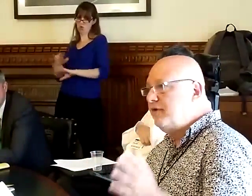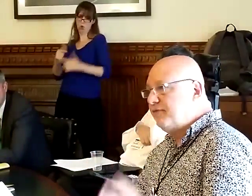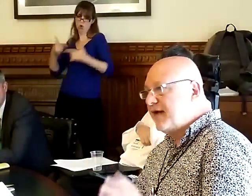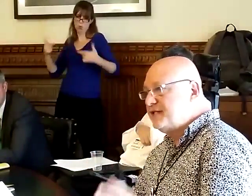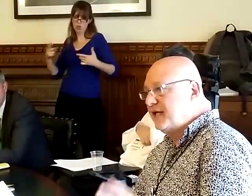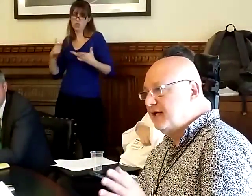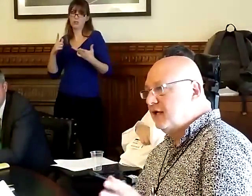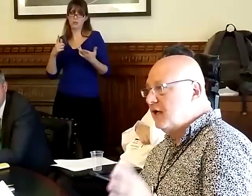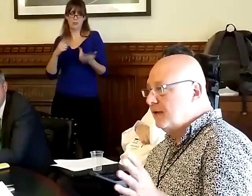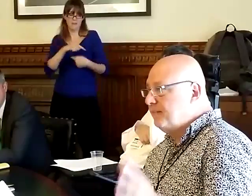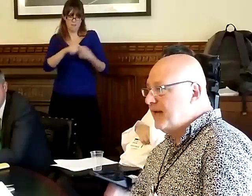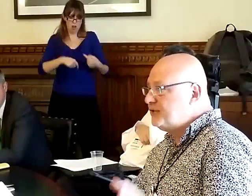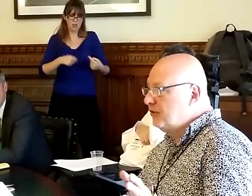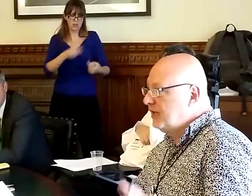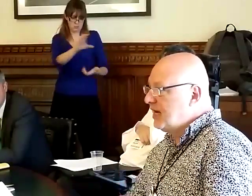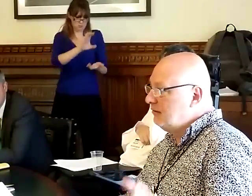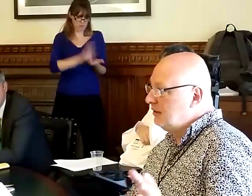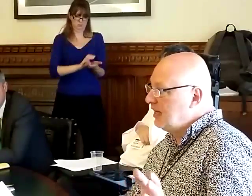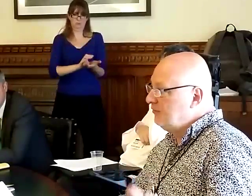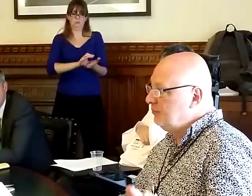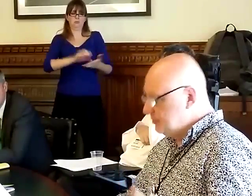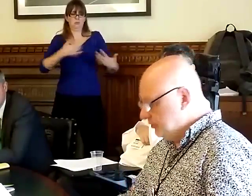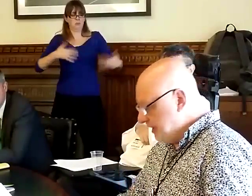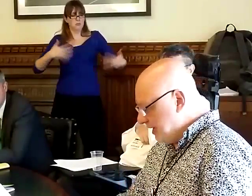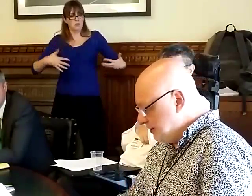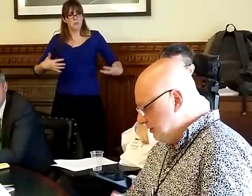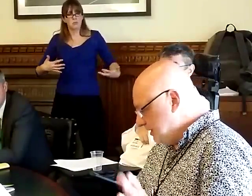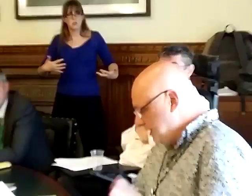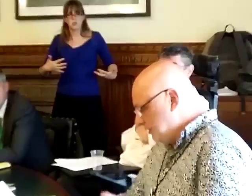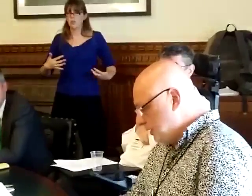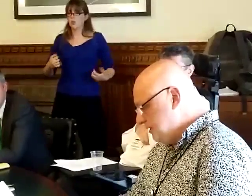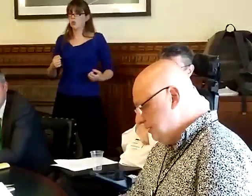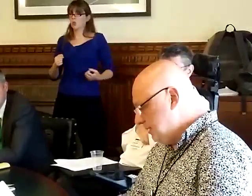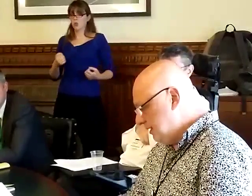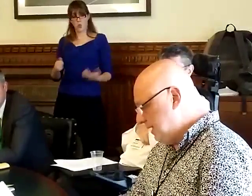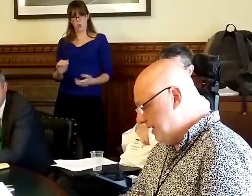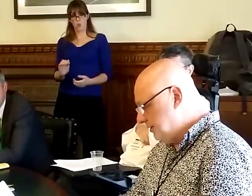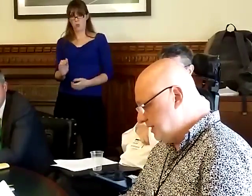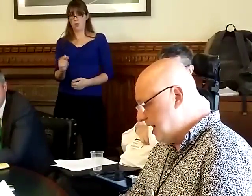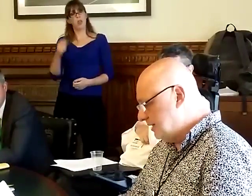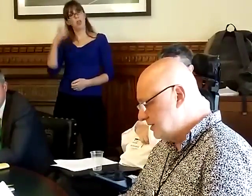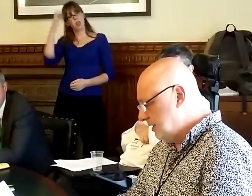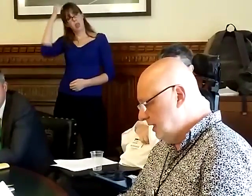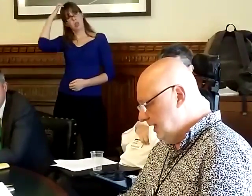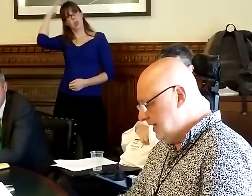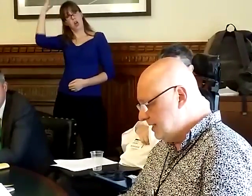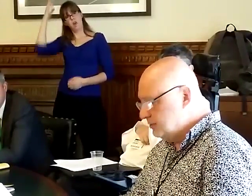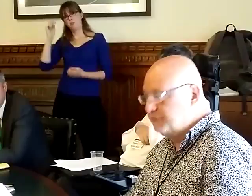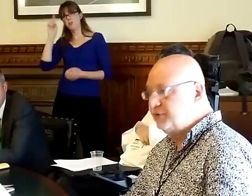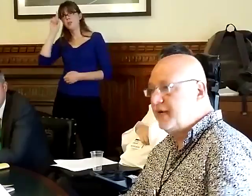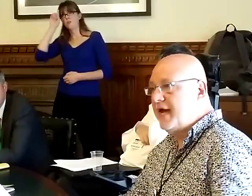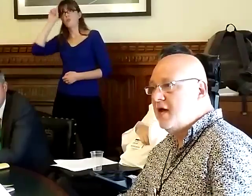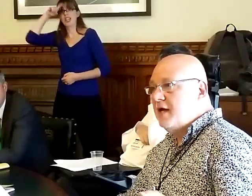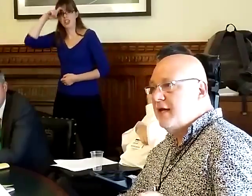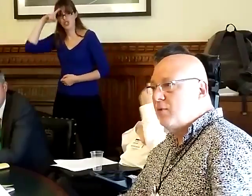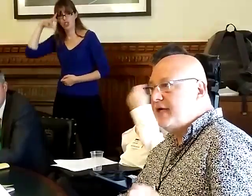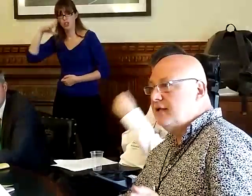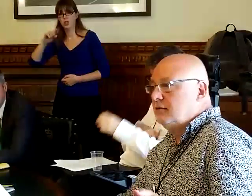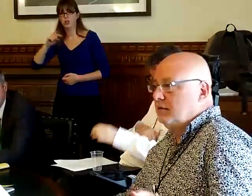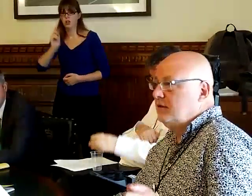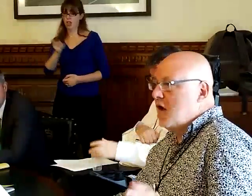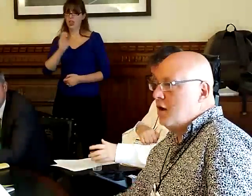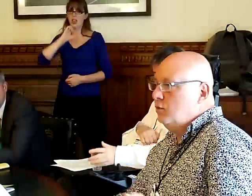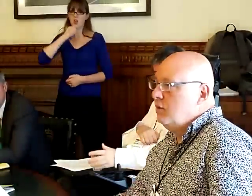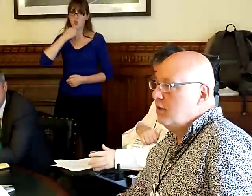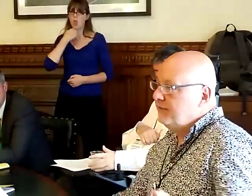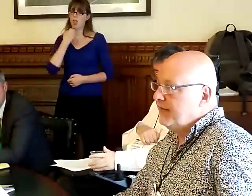But we're facing, based on the current government's projections, another £20 million cut in adult social care. Now,